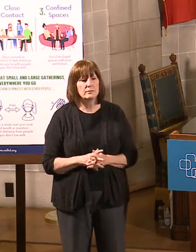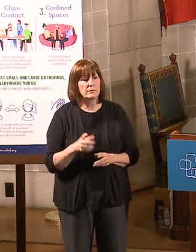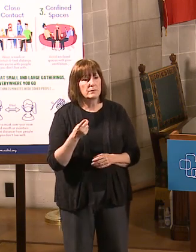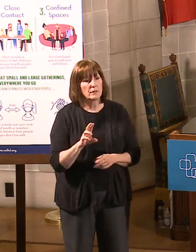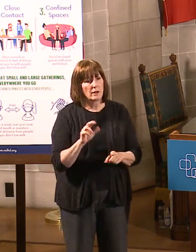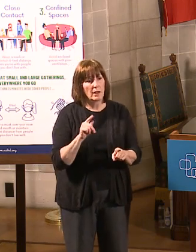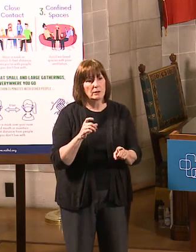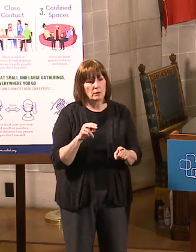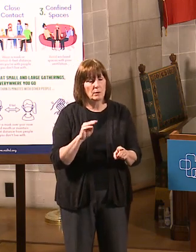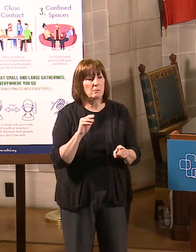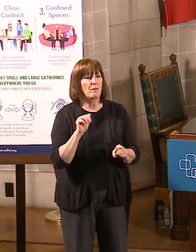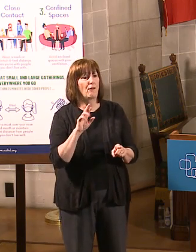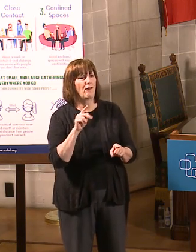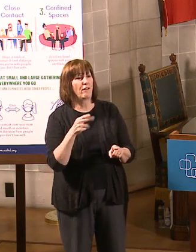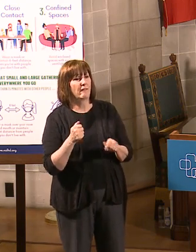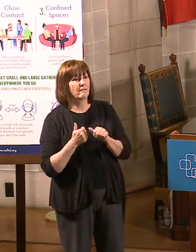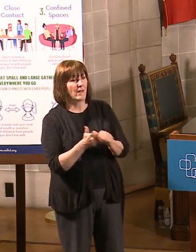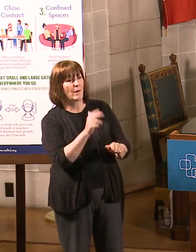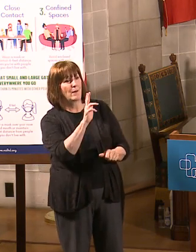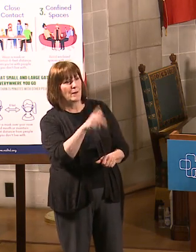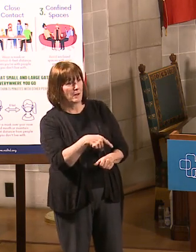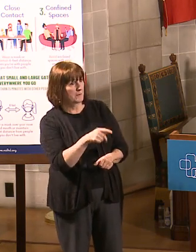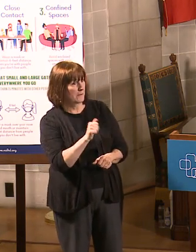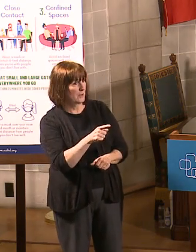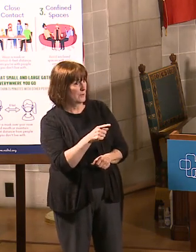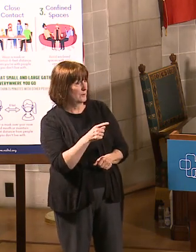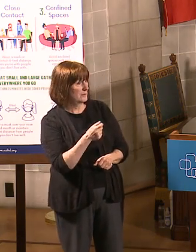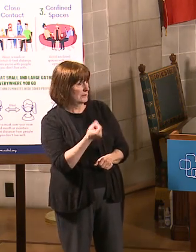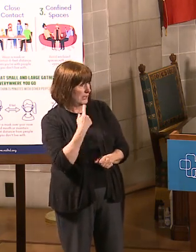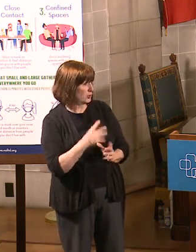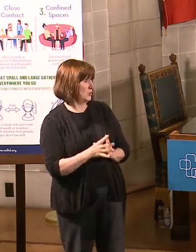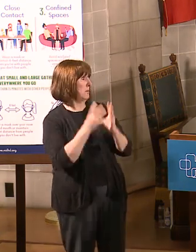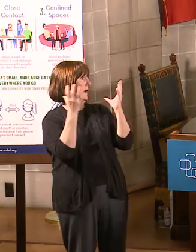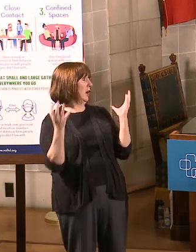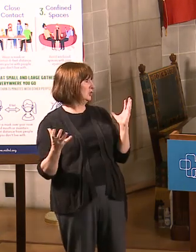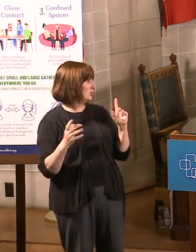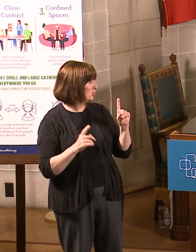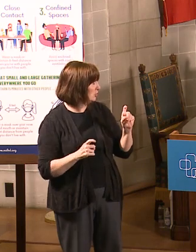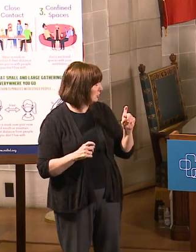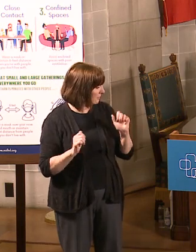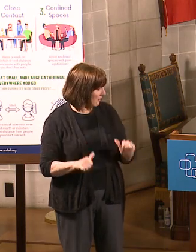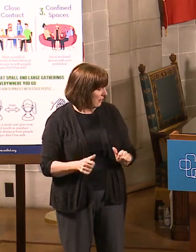Dr. Anton, Martha Stoddard had a follow-up question on vitamin D. Can you take too much vitamin D?